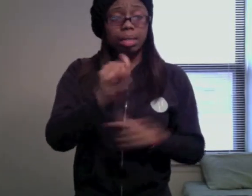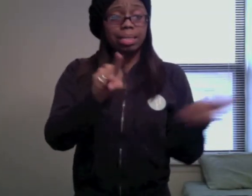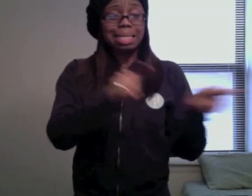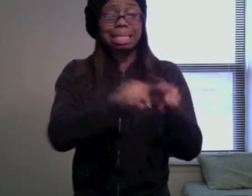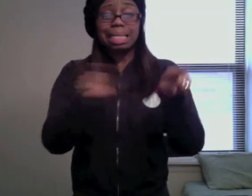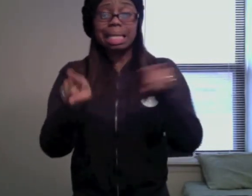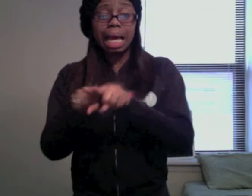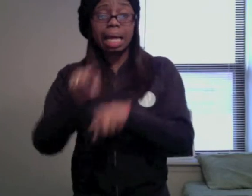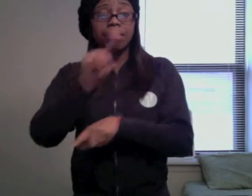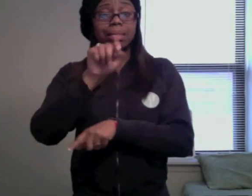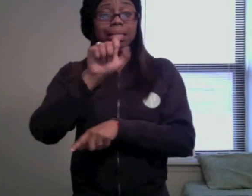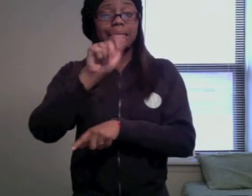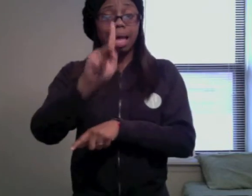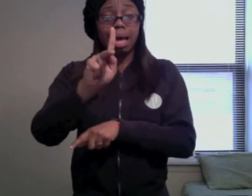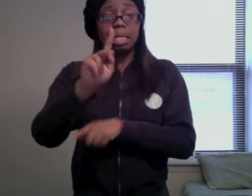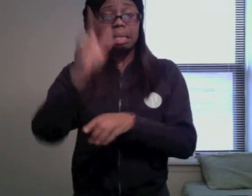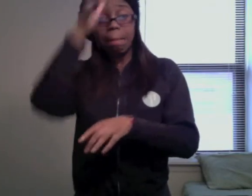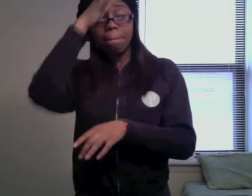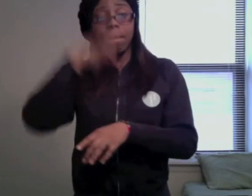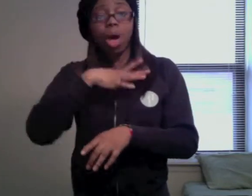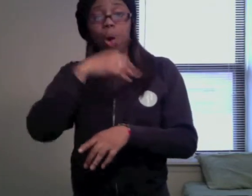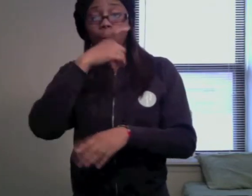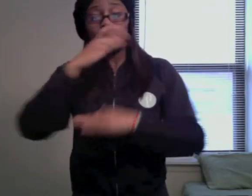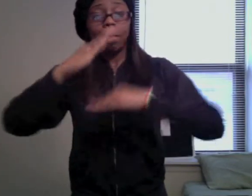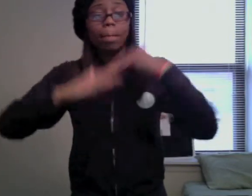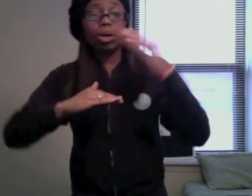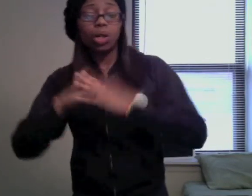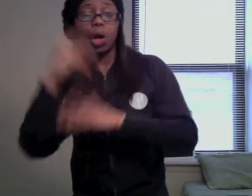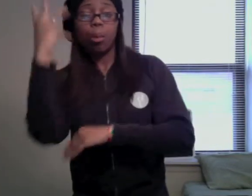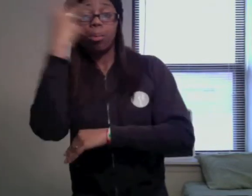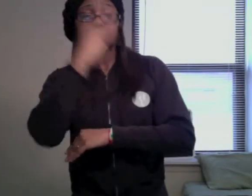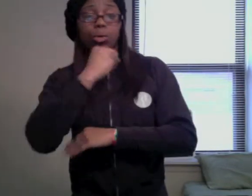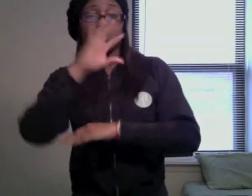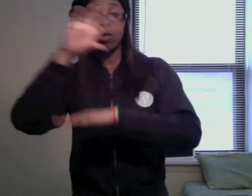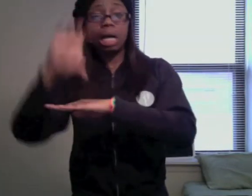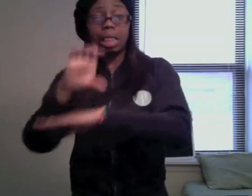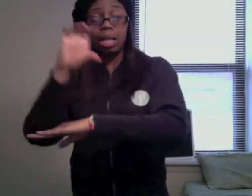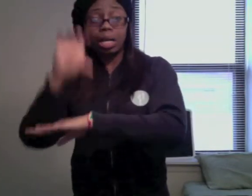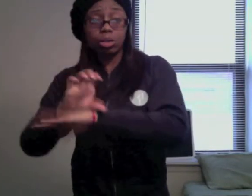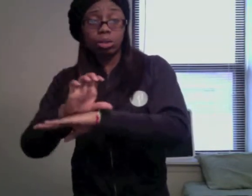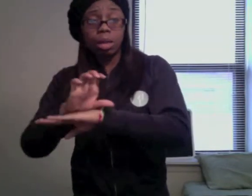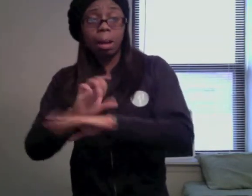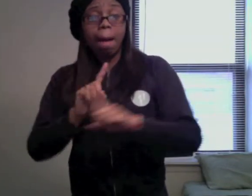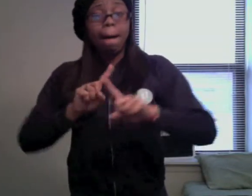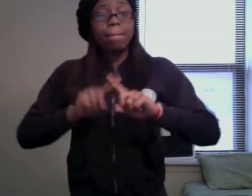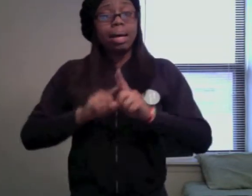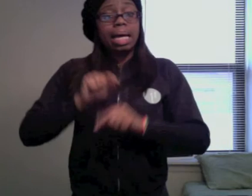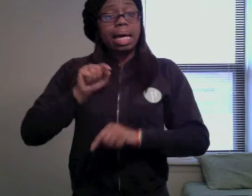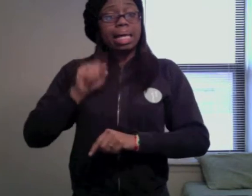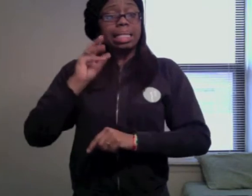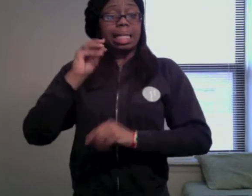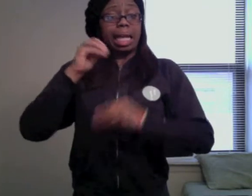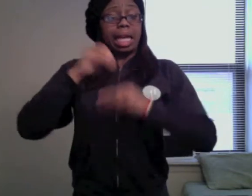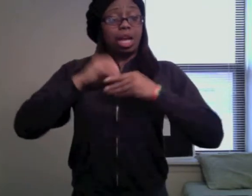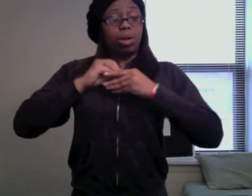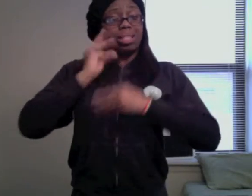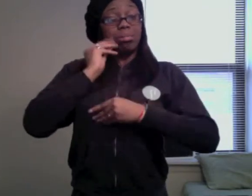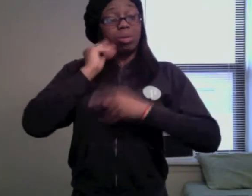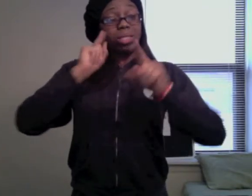man who is building a beautiful cathedral. But his inner experience was quite different. We do